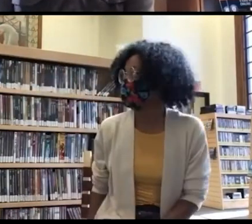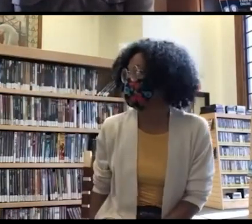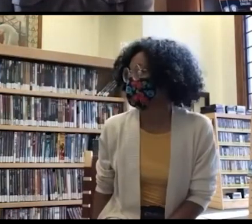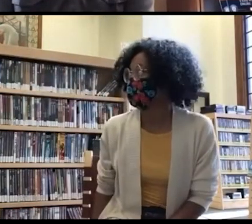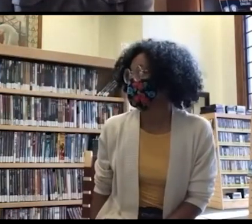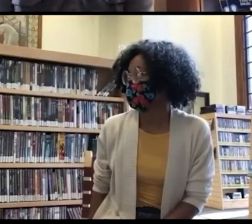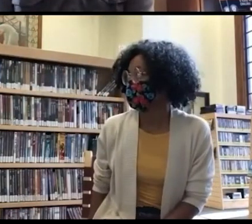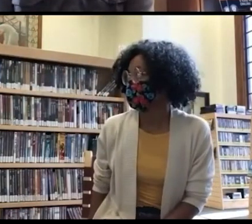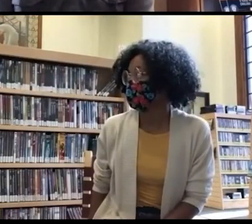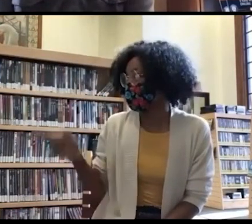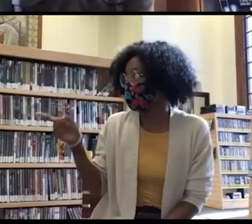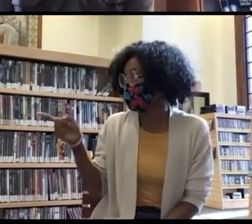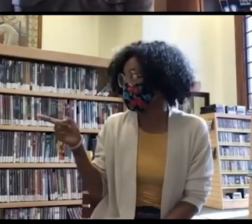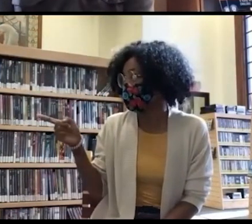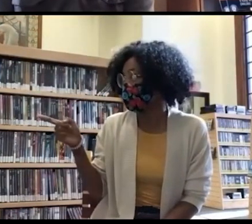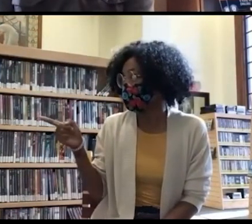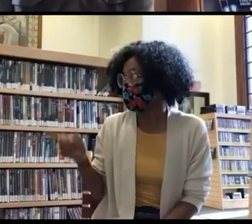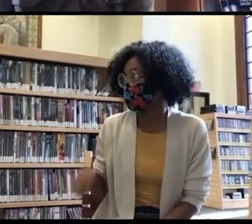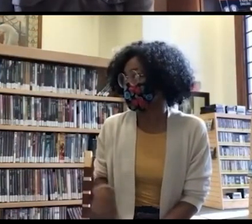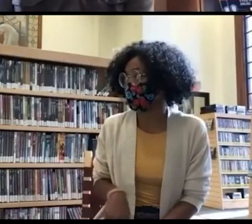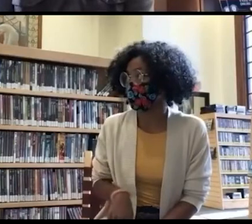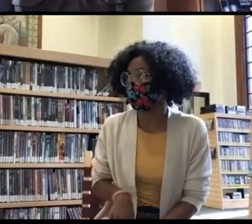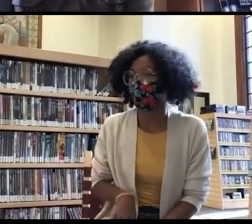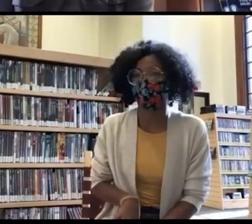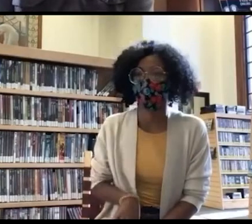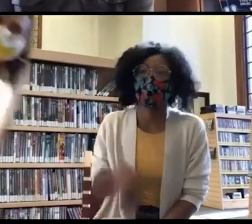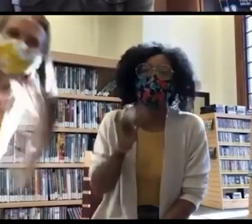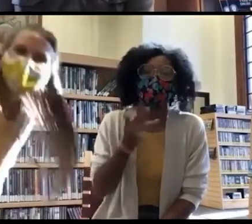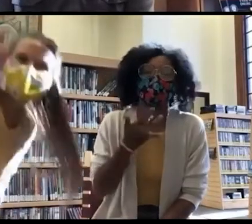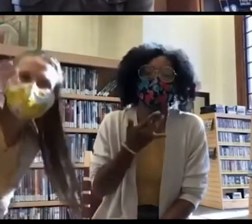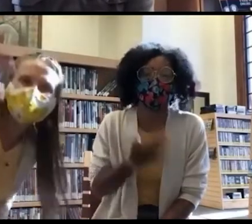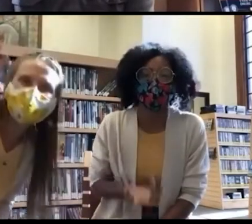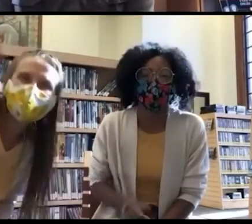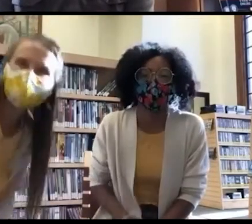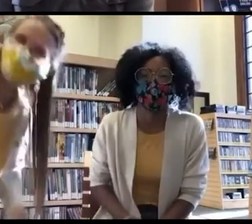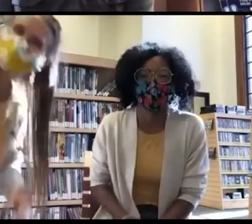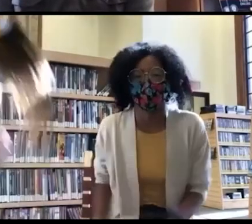the founder of Connecting Thru Sign Language. No, I'm okay. Hi.